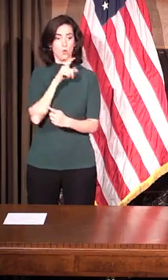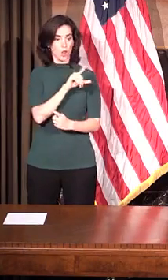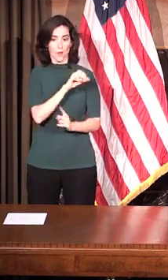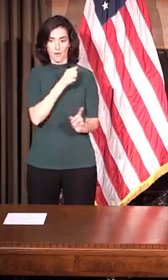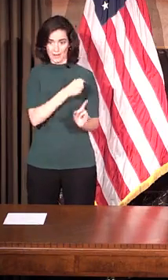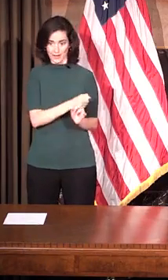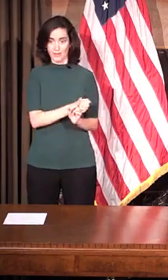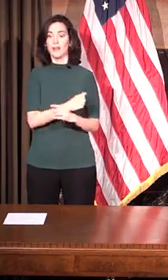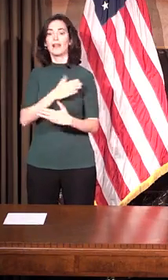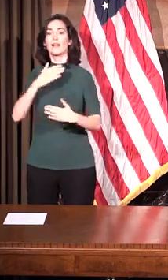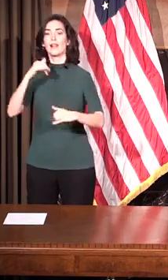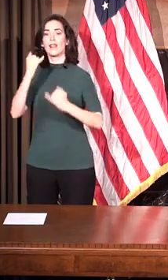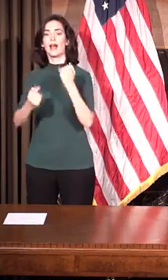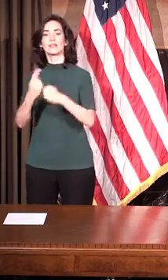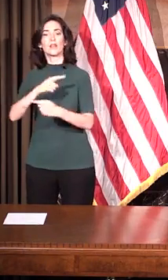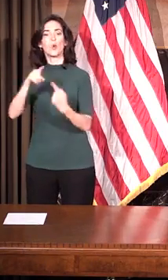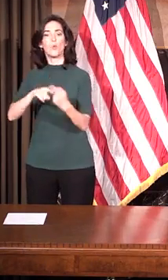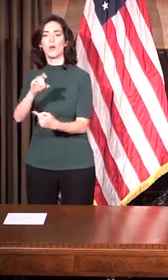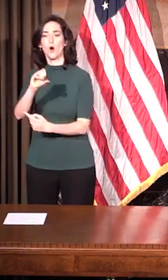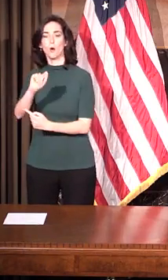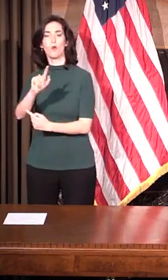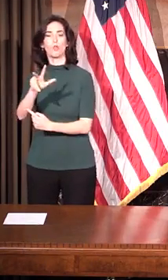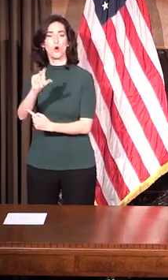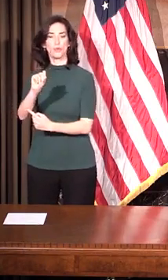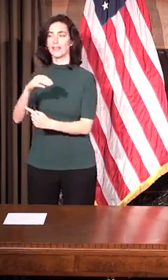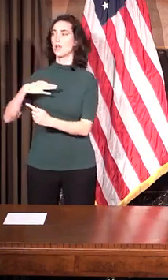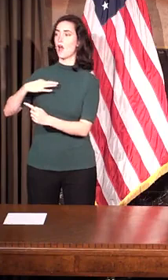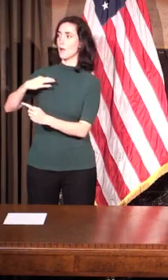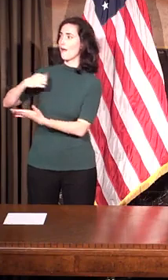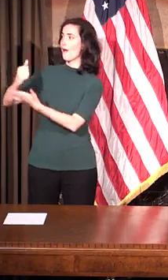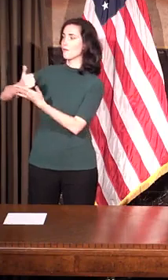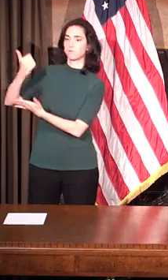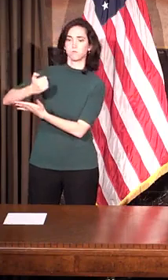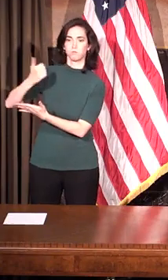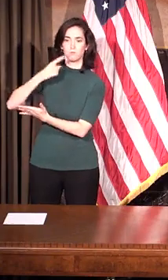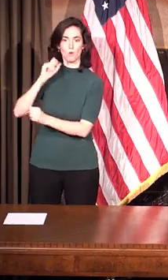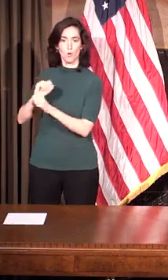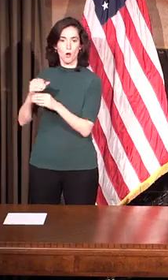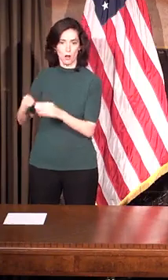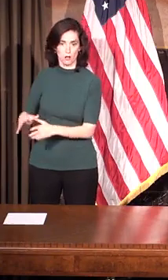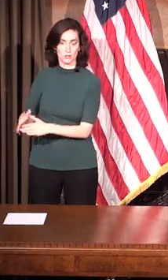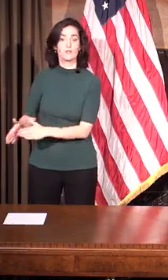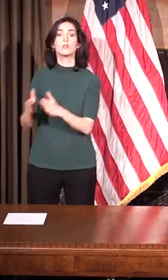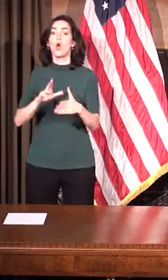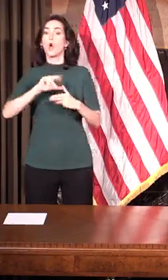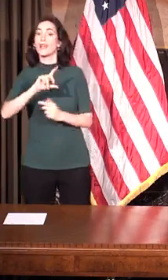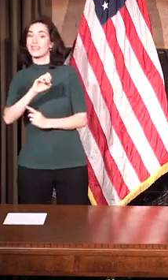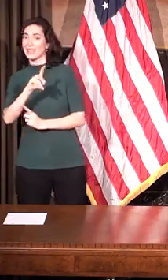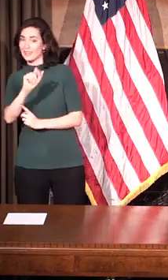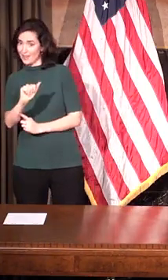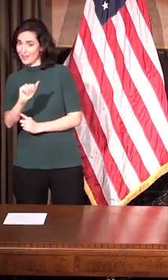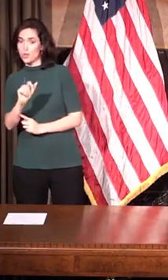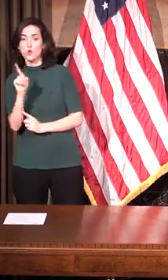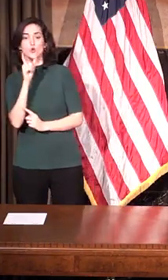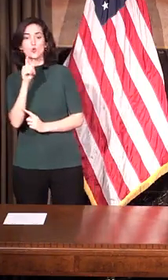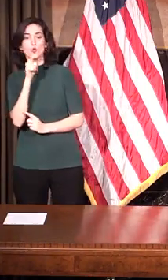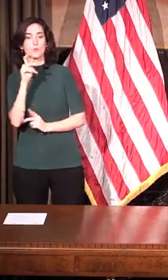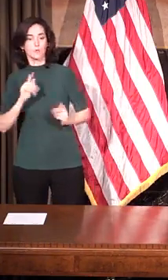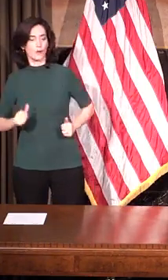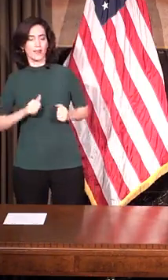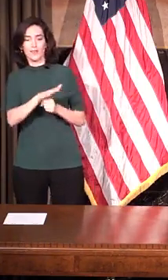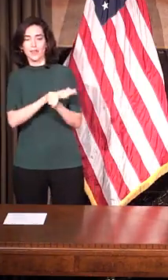October 30th to apply. Disaster unemployment assistance for Hurricane Delta has opened for residents of